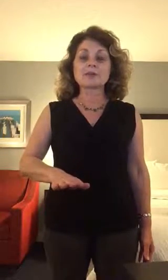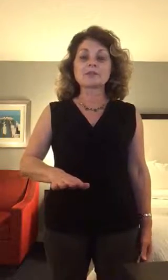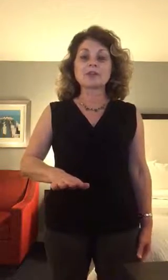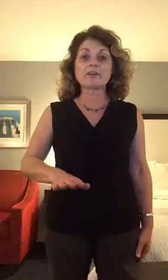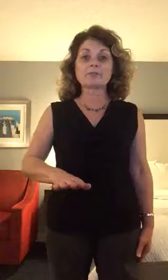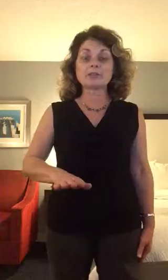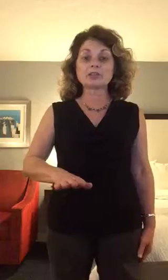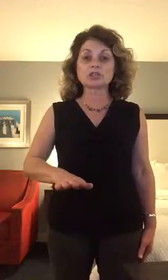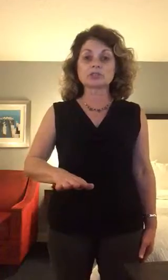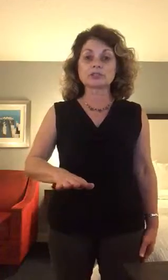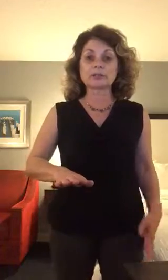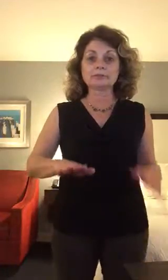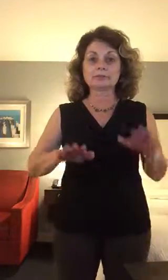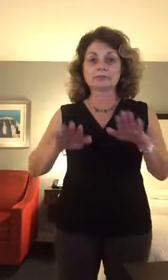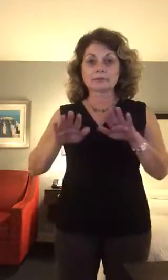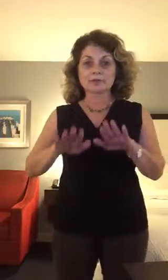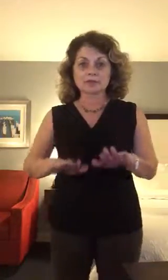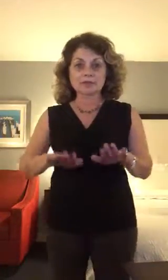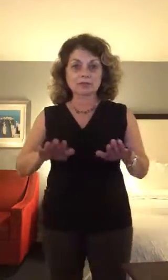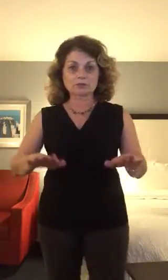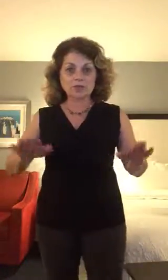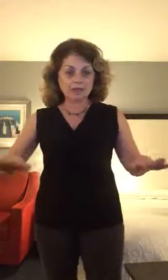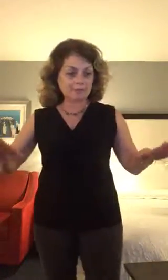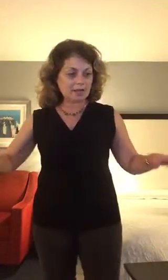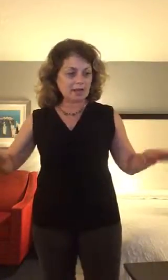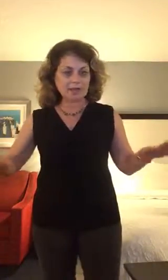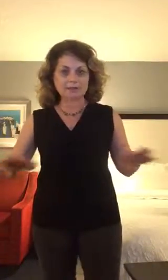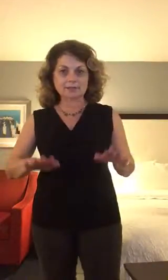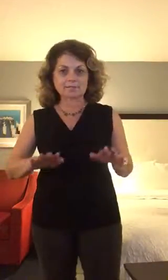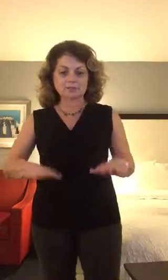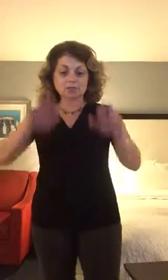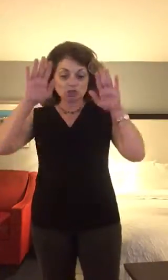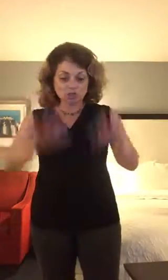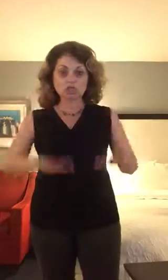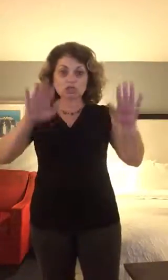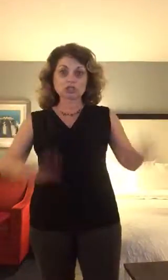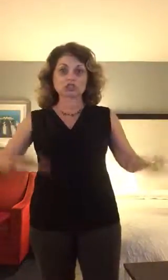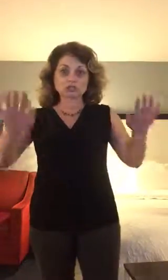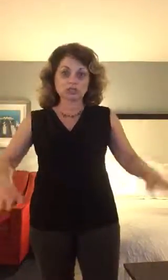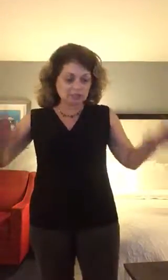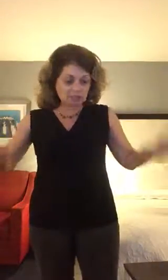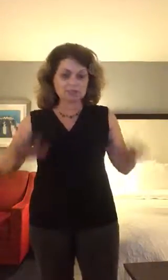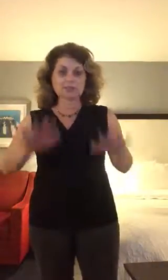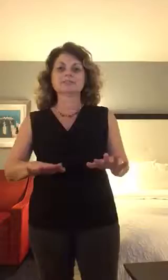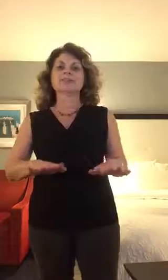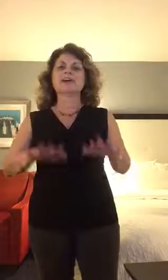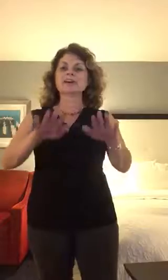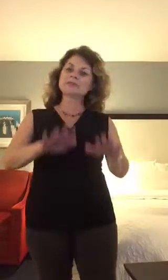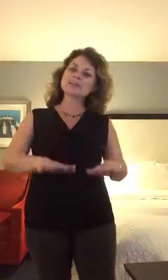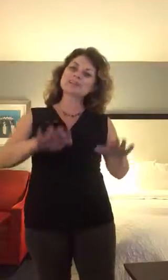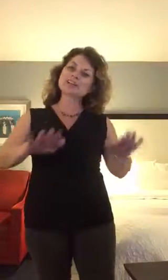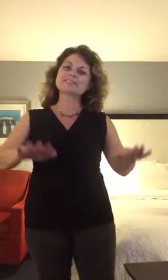Now, if you have many children, then you tap many heads. Children.